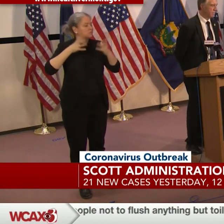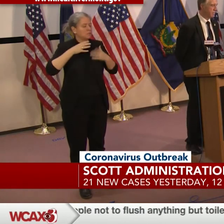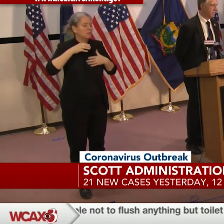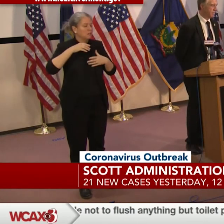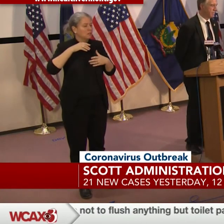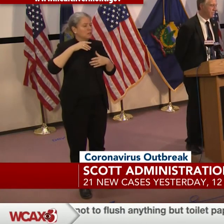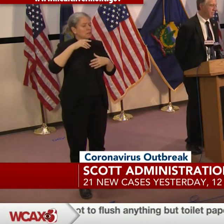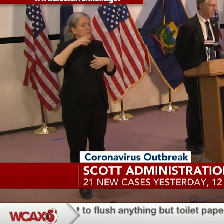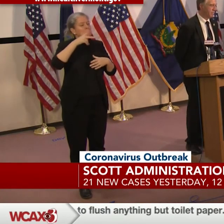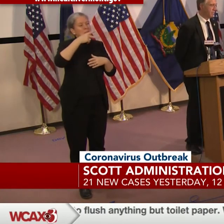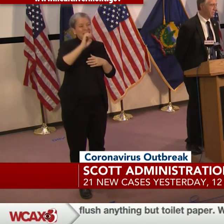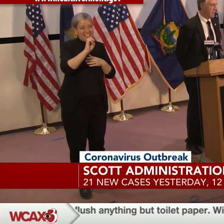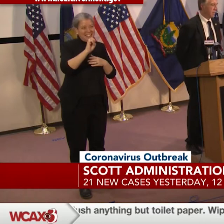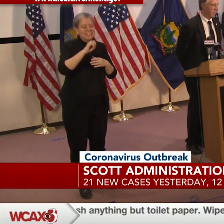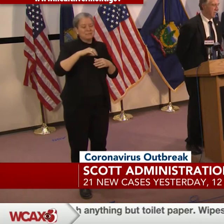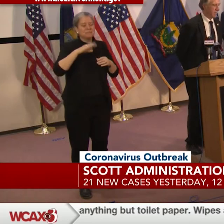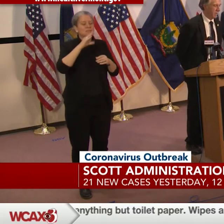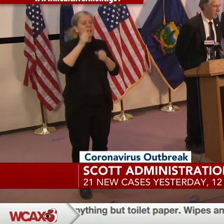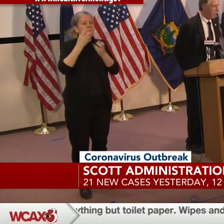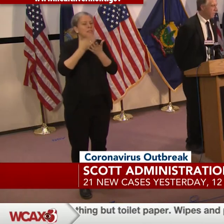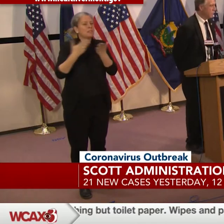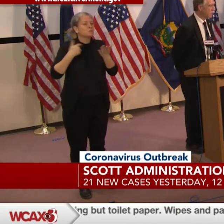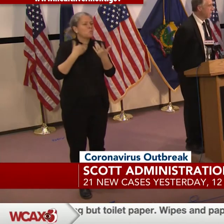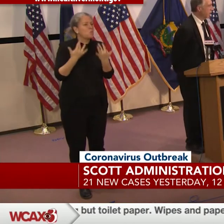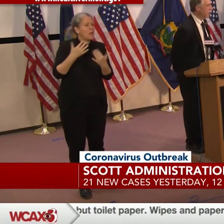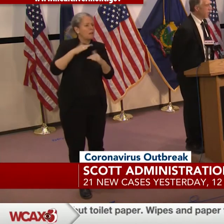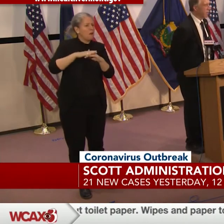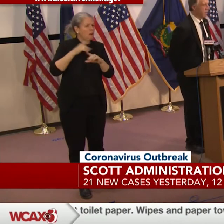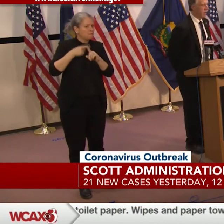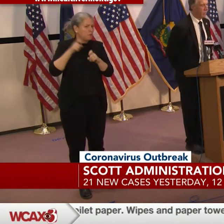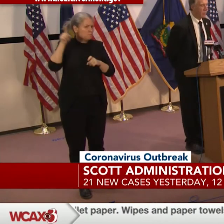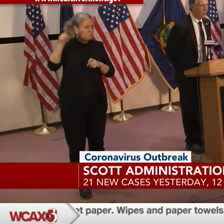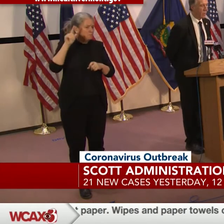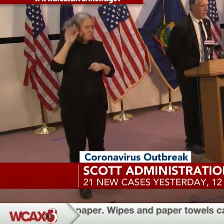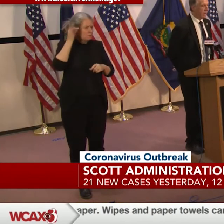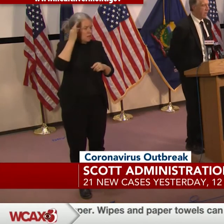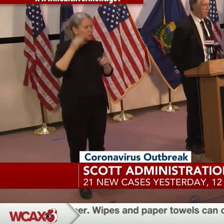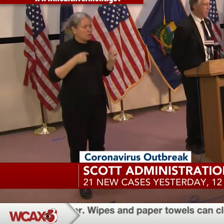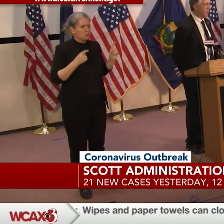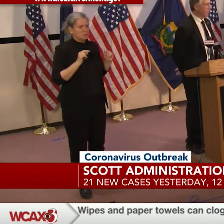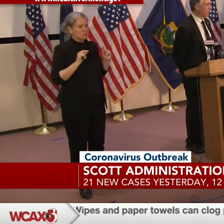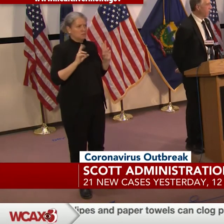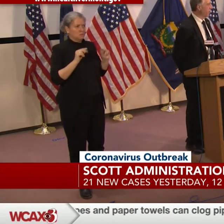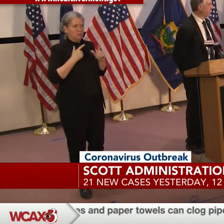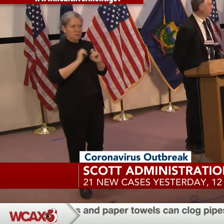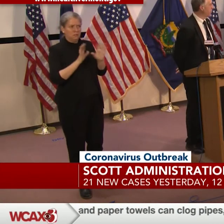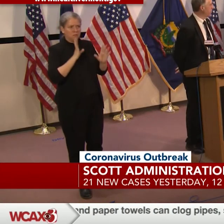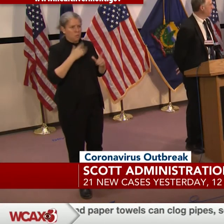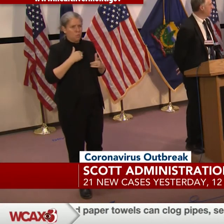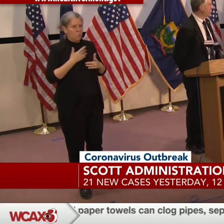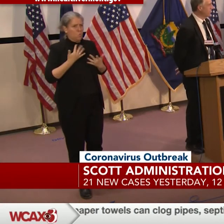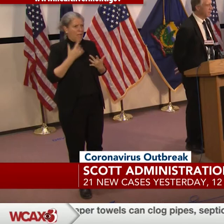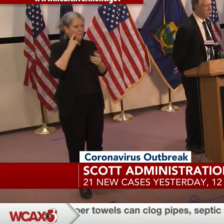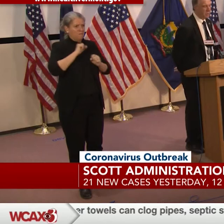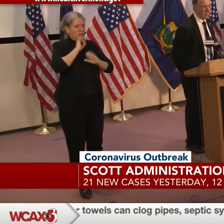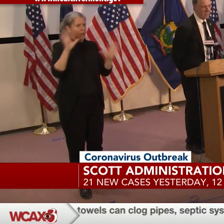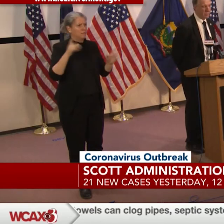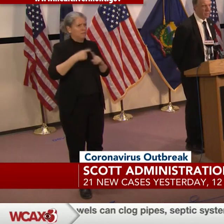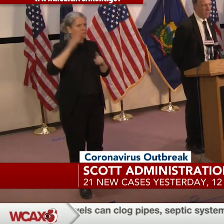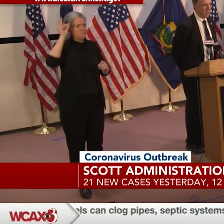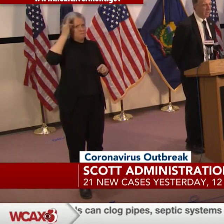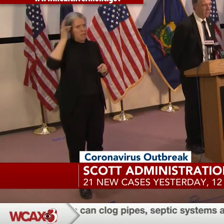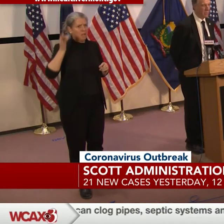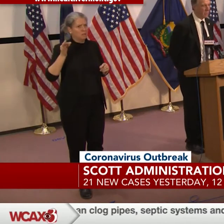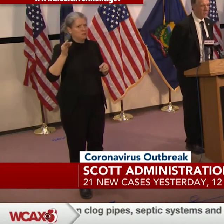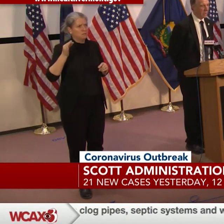how much we're still waiting on. Thank you. Just to be clear, we're not waiting on anything from the federal government. In some respects,